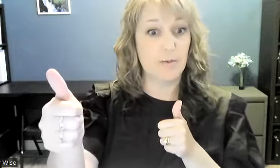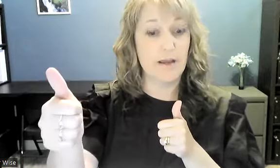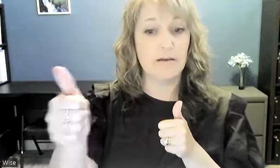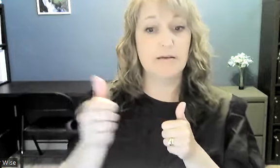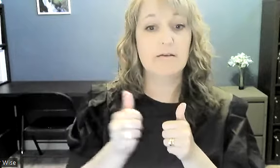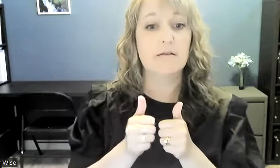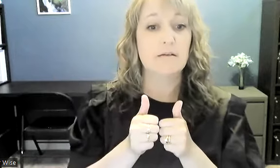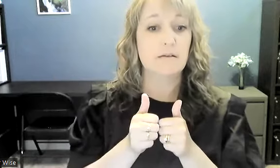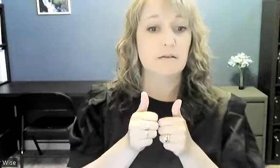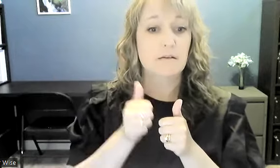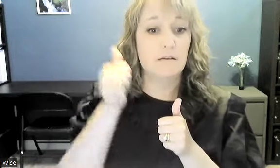away.